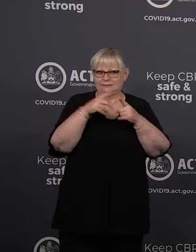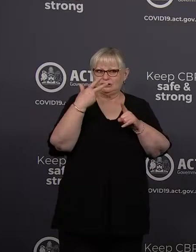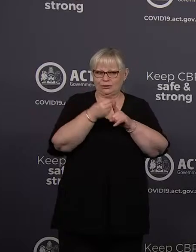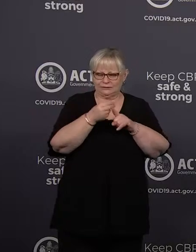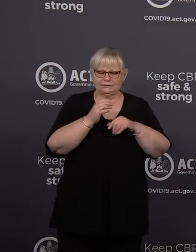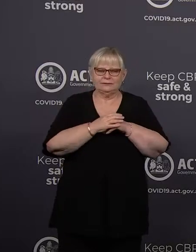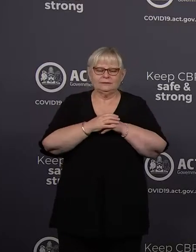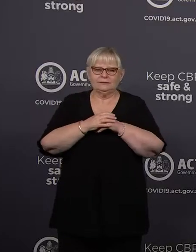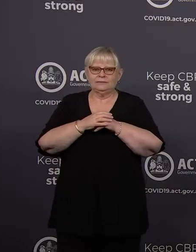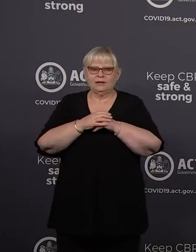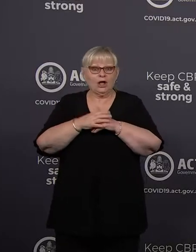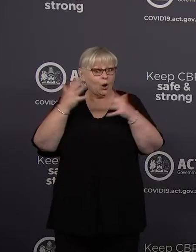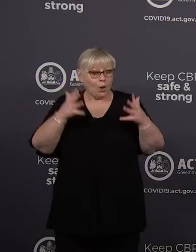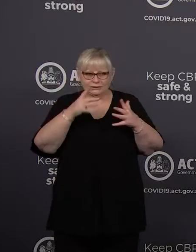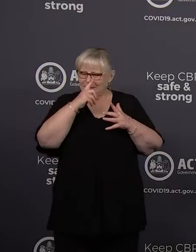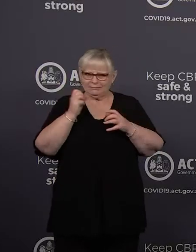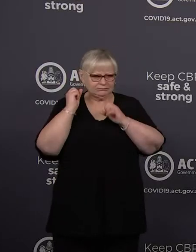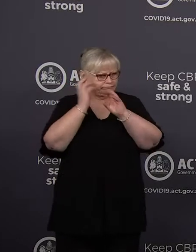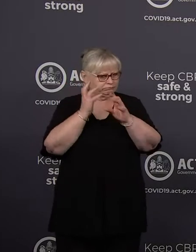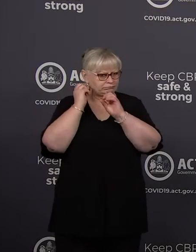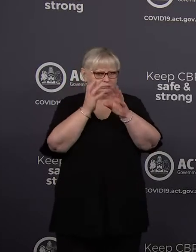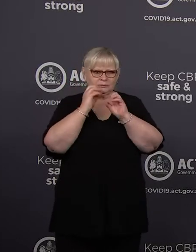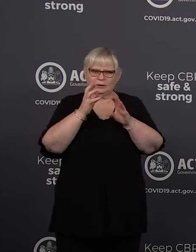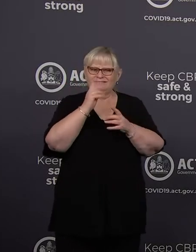see strong vaccine take-up.